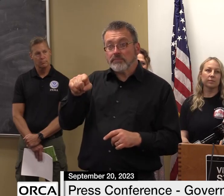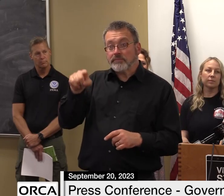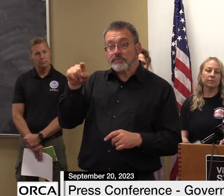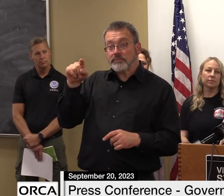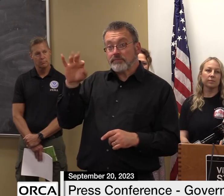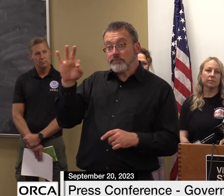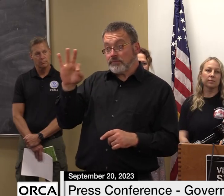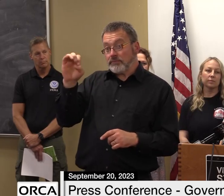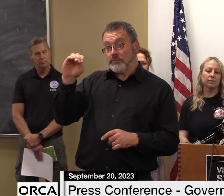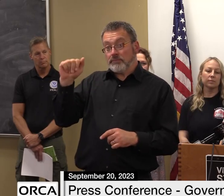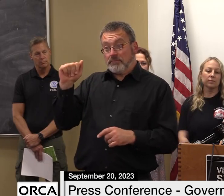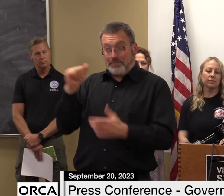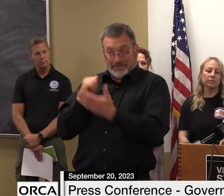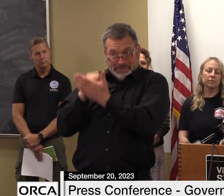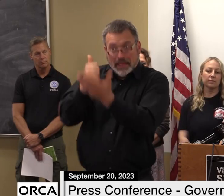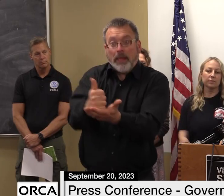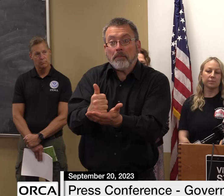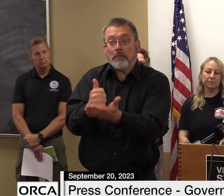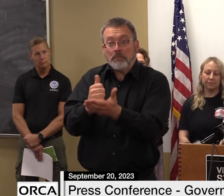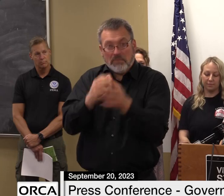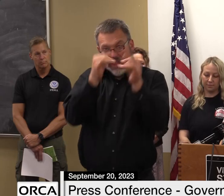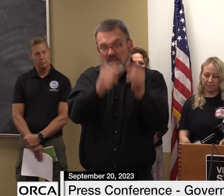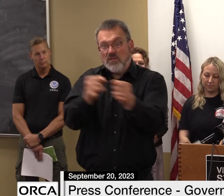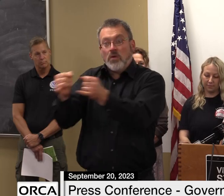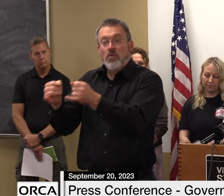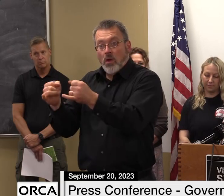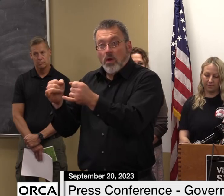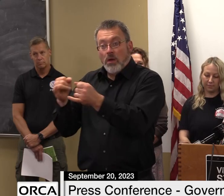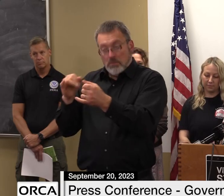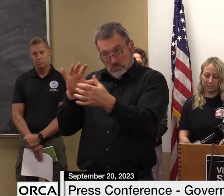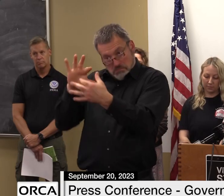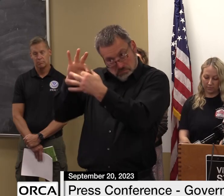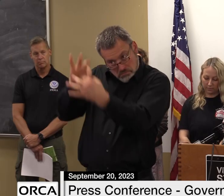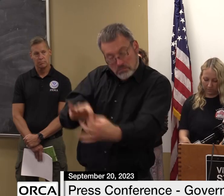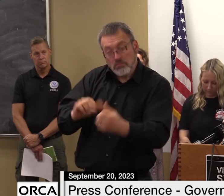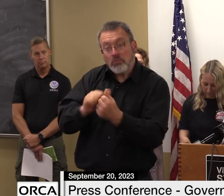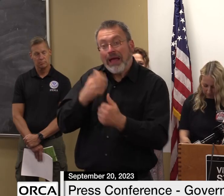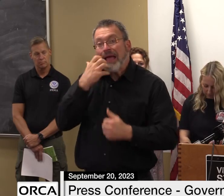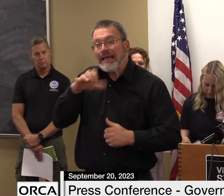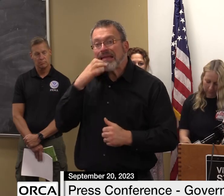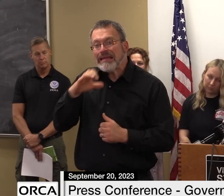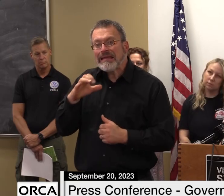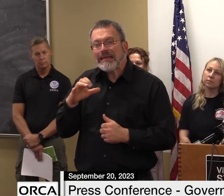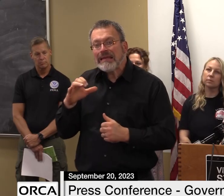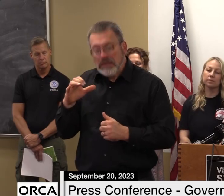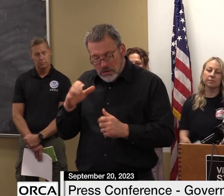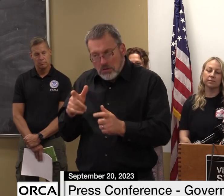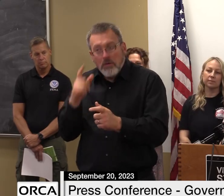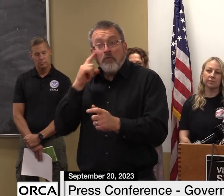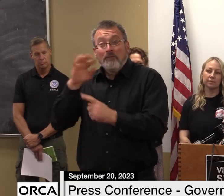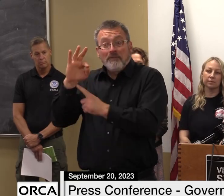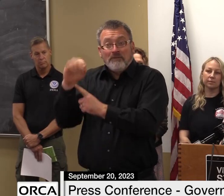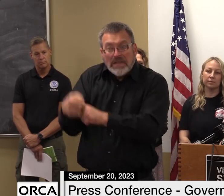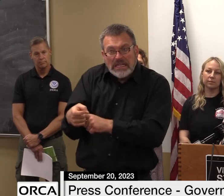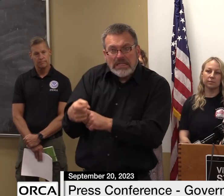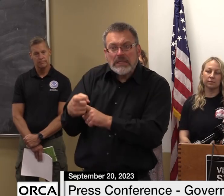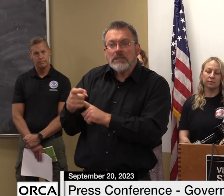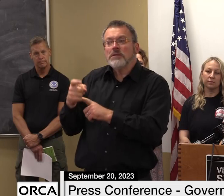home, and it involves your heating system or any other short-term repairs that could make it habitable before